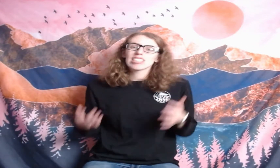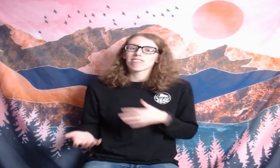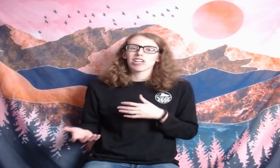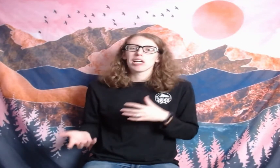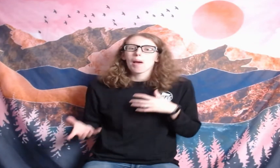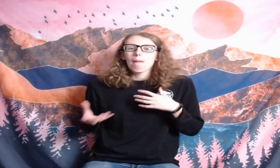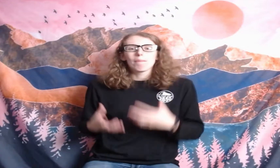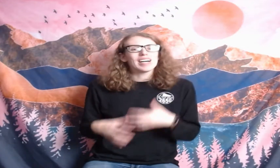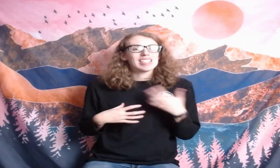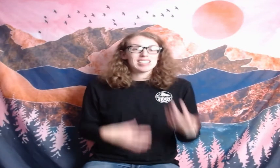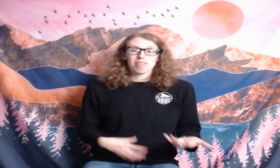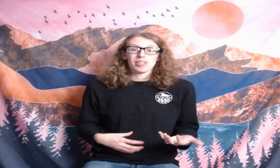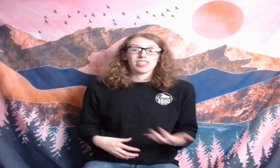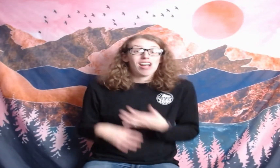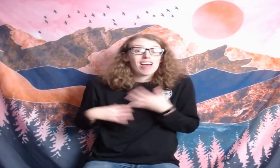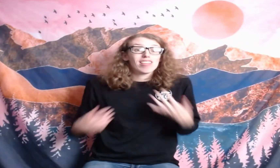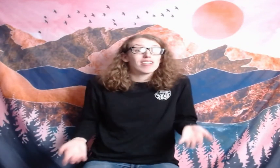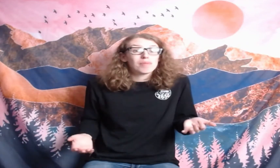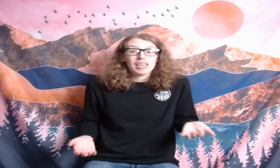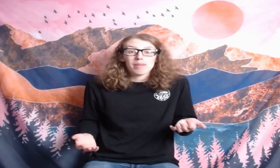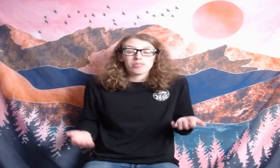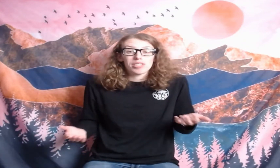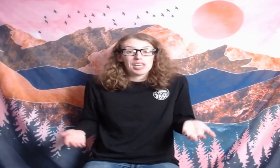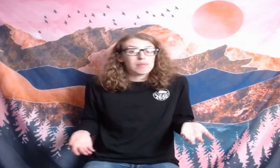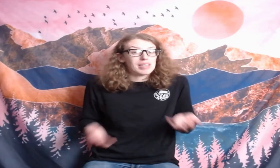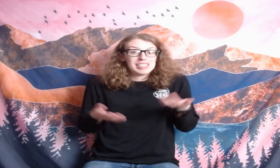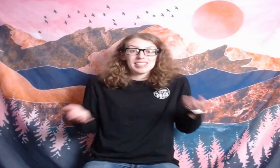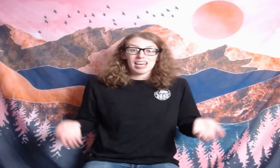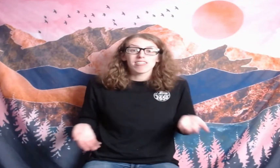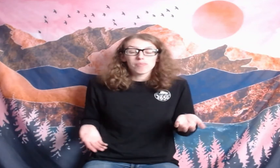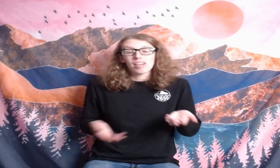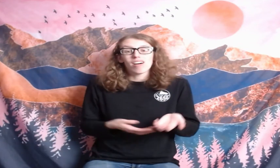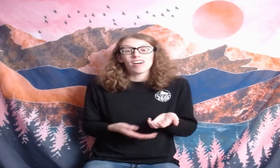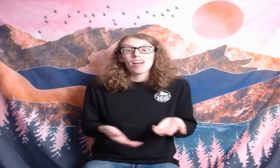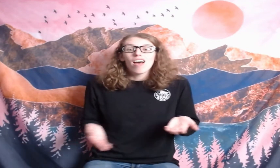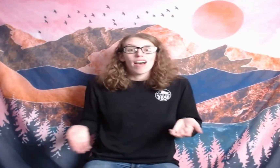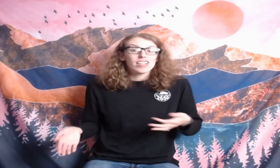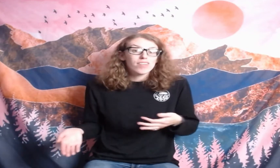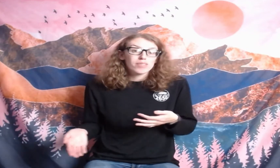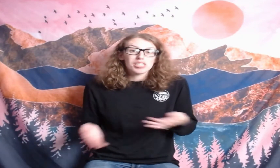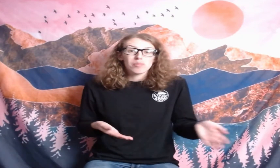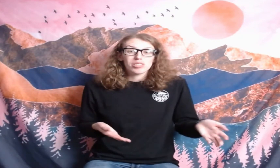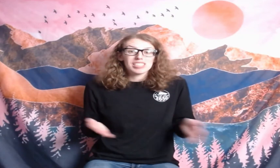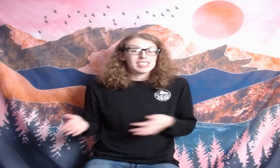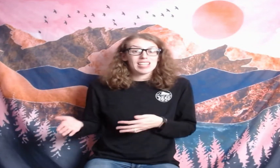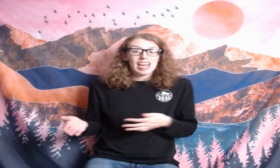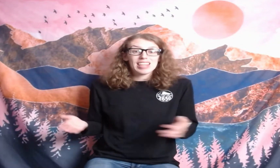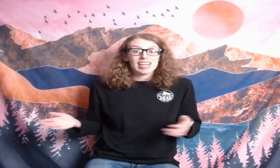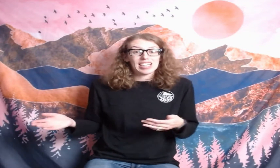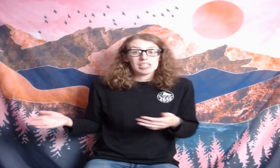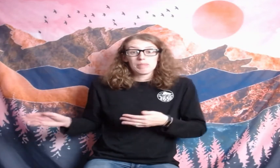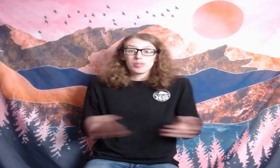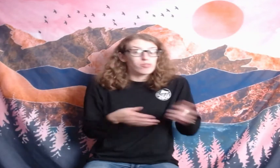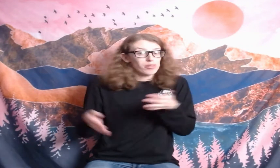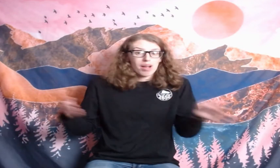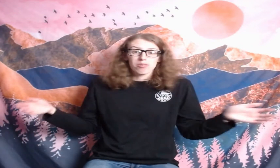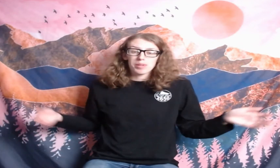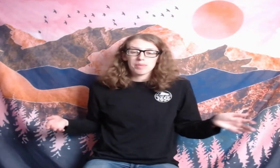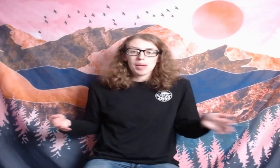different but similar. I love being able to camp inside of my car. I love having somewhere to stay that I can move around with me.